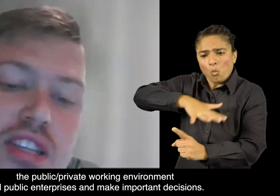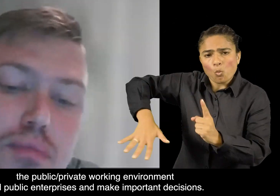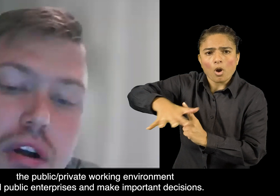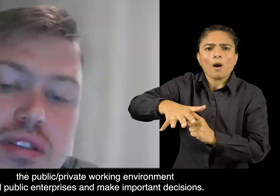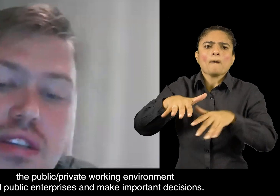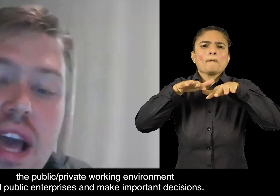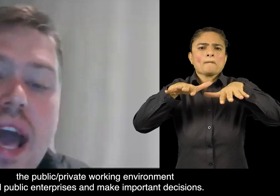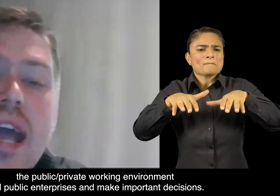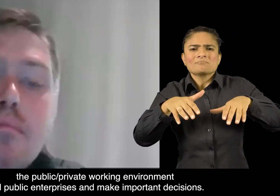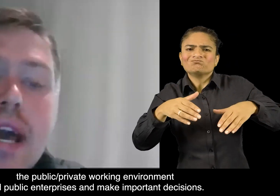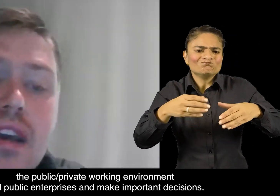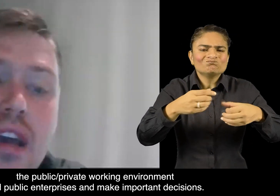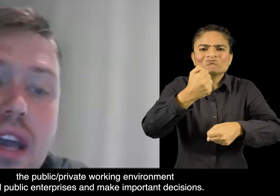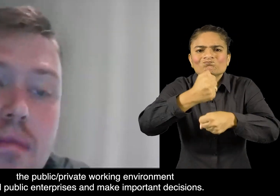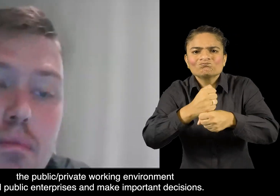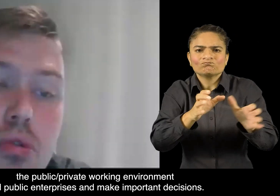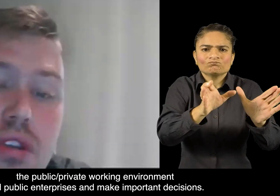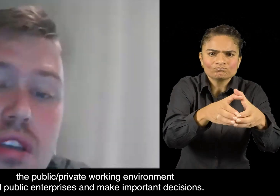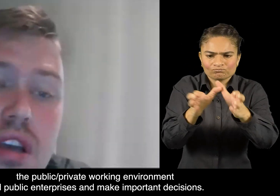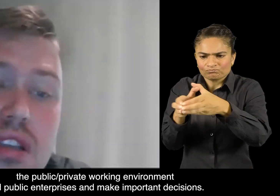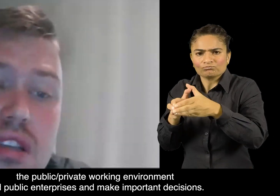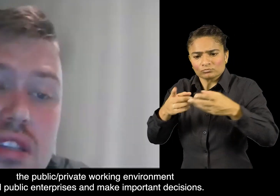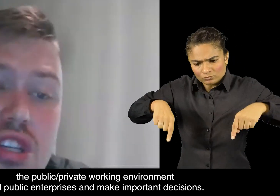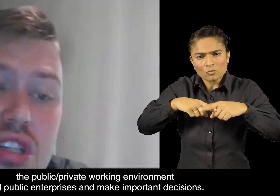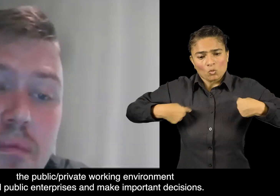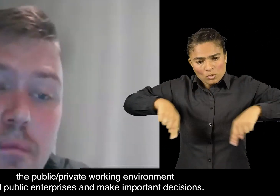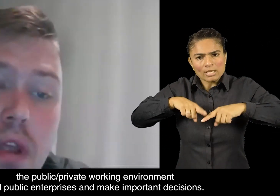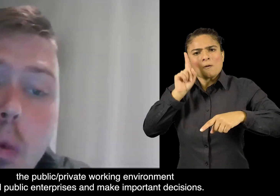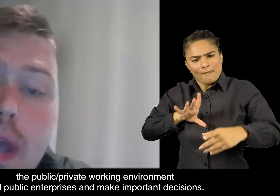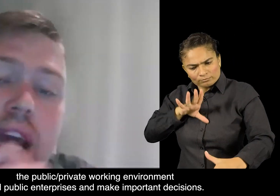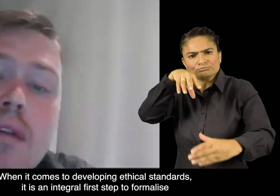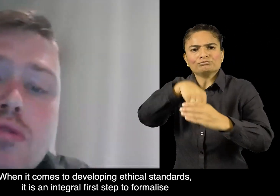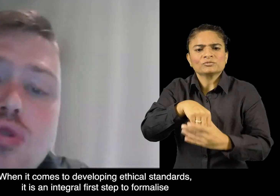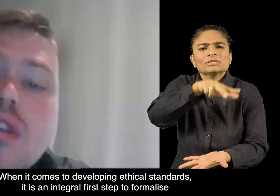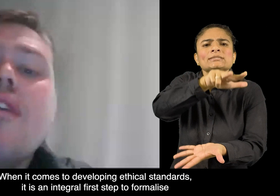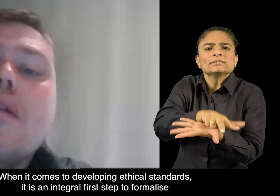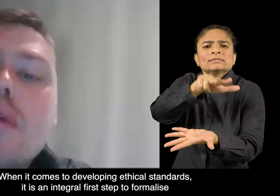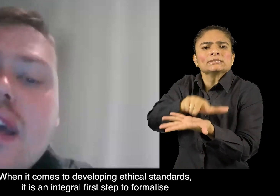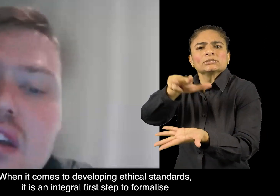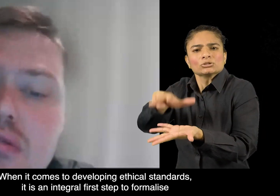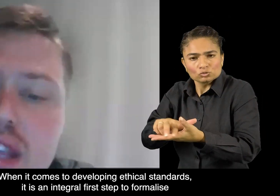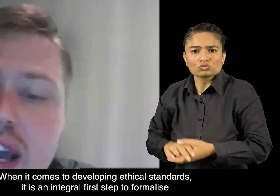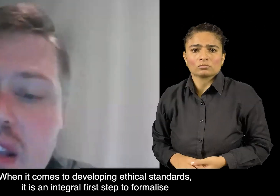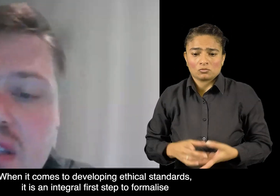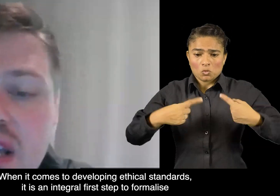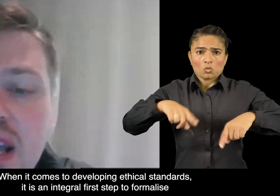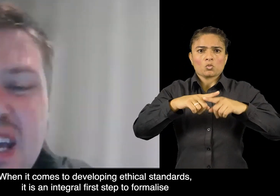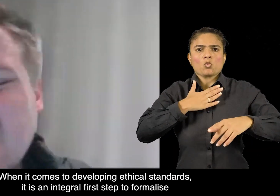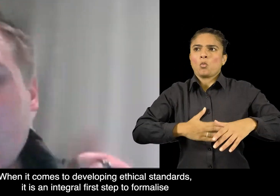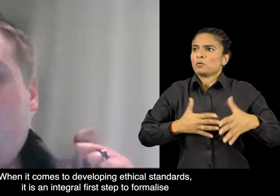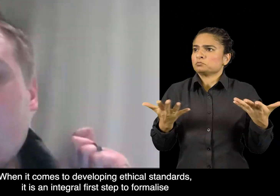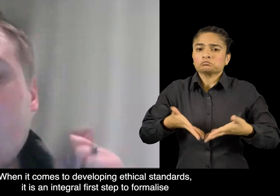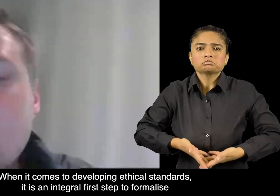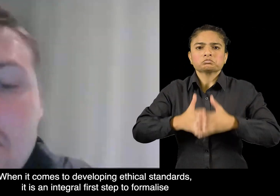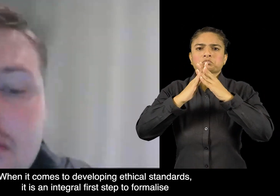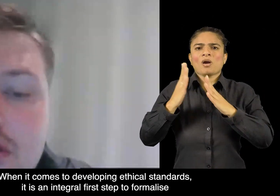public enterprises and make important decisions. When it comes to developing ethical standards, it is